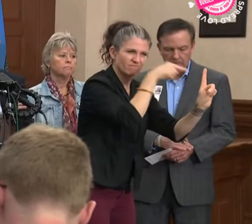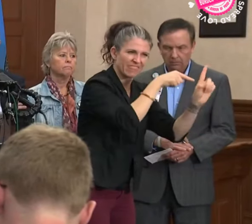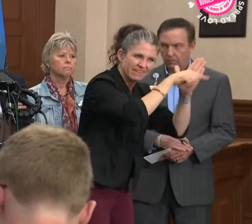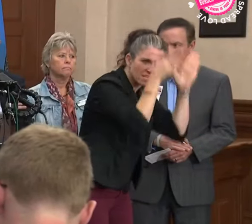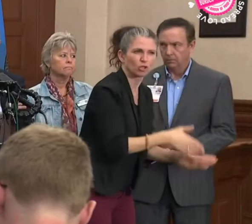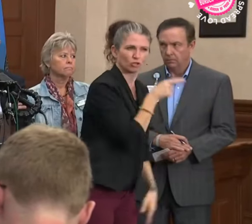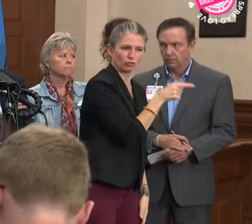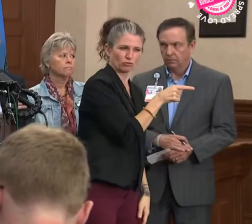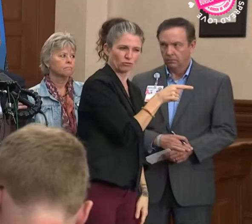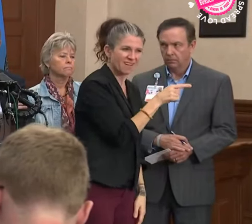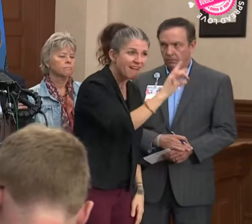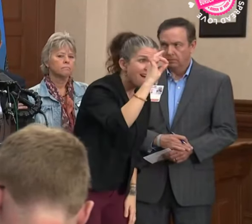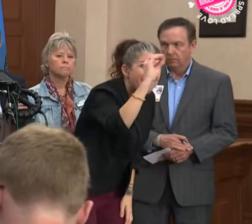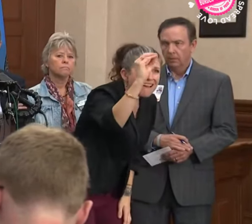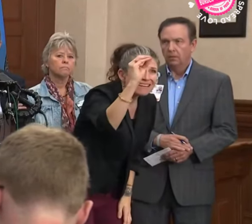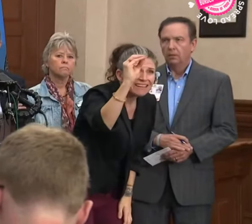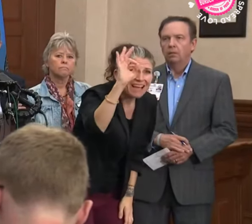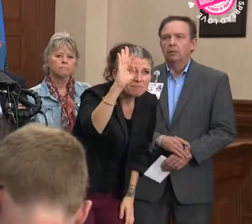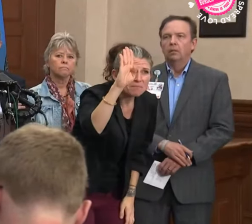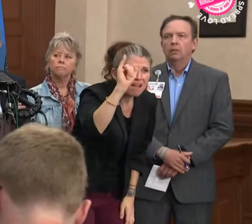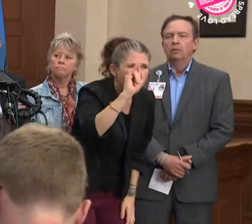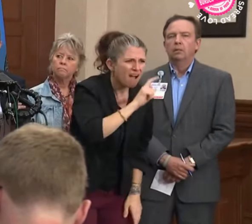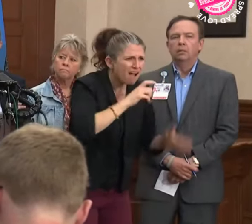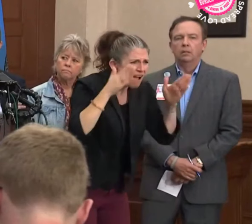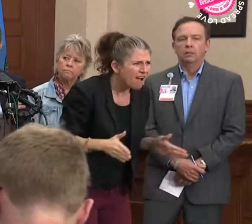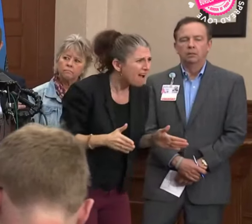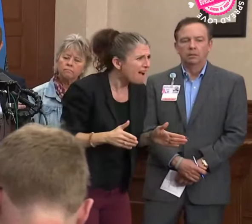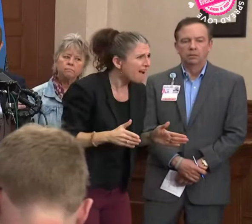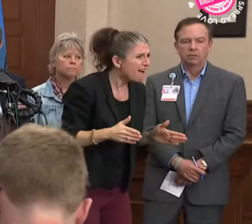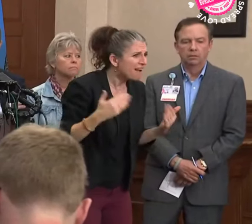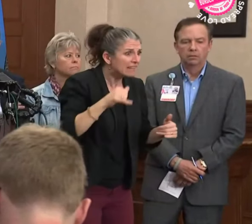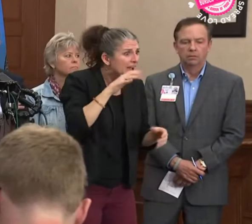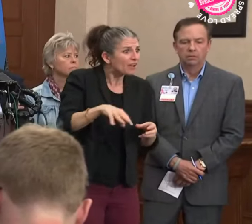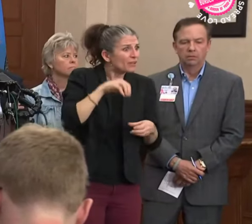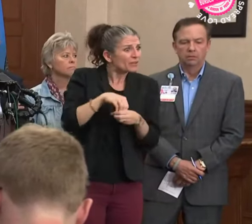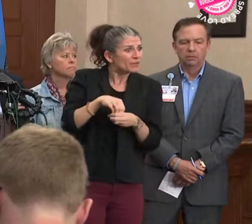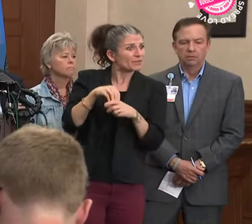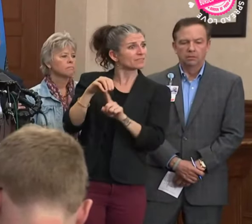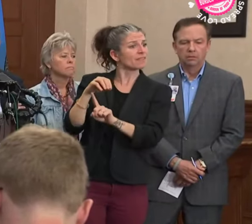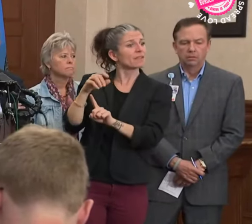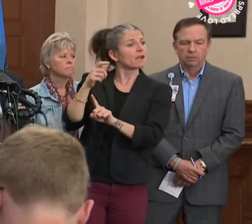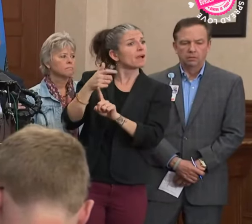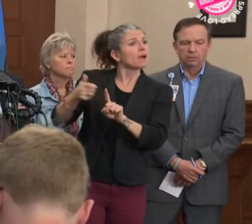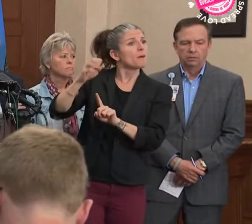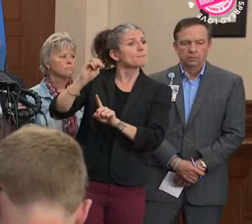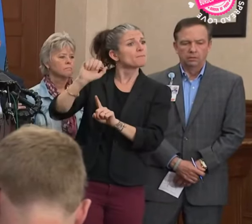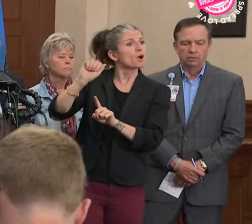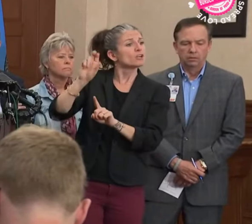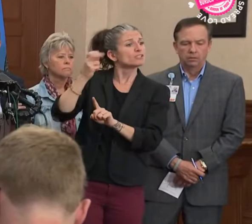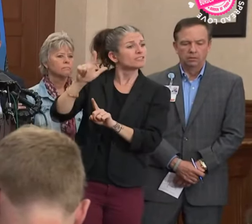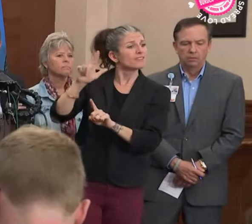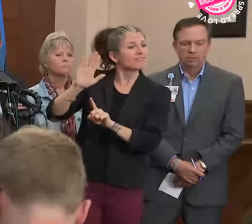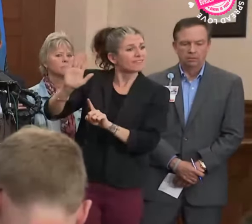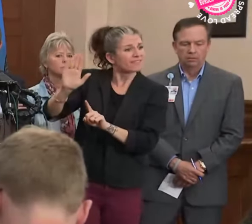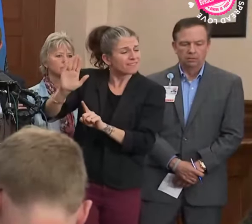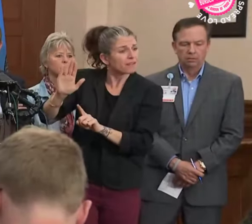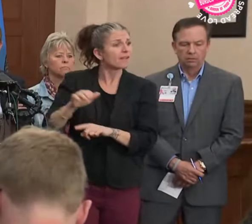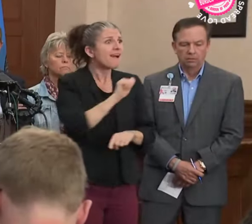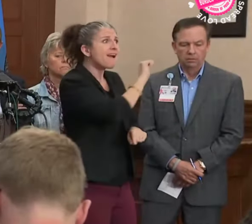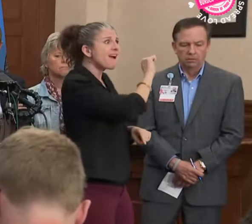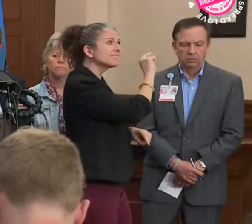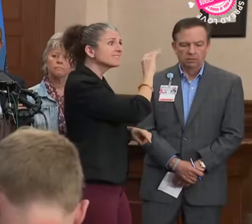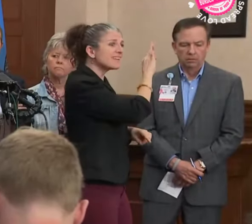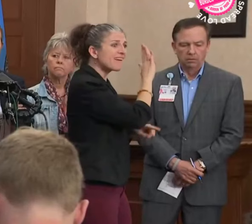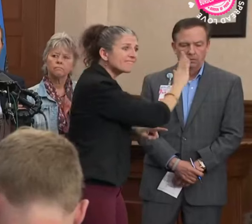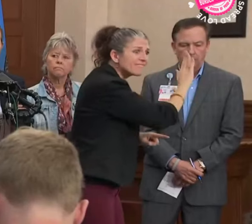80. That doesn't include other people from the Marshal's Office, from the ATF, the DEA, and the